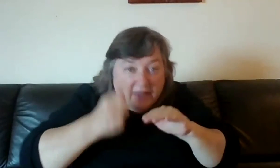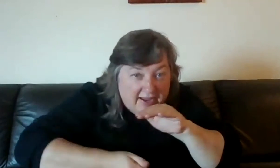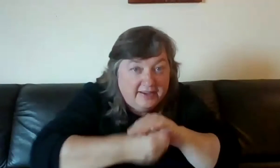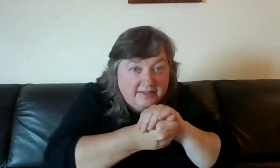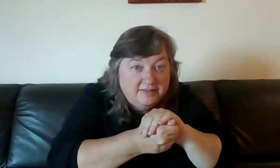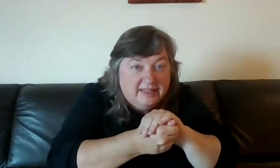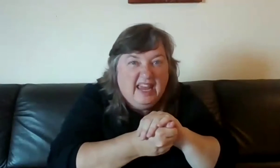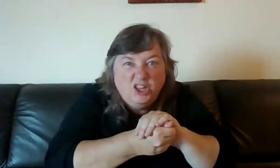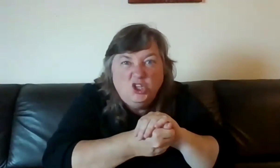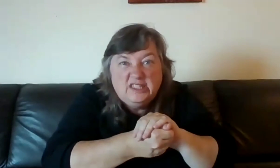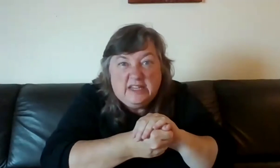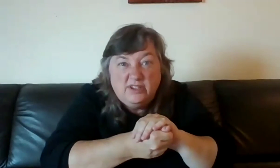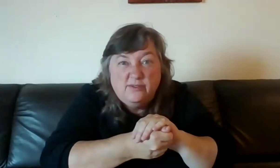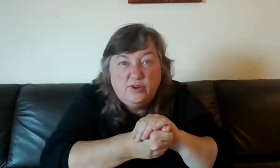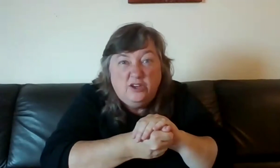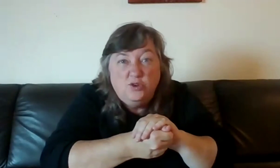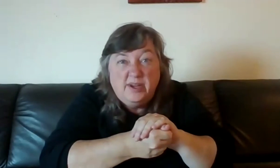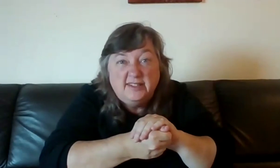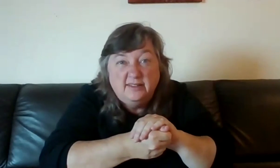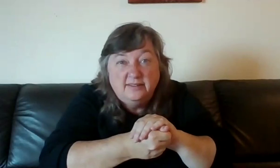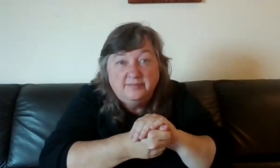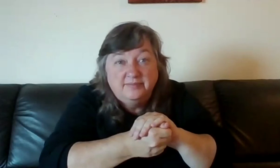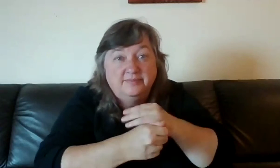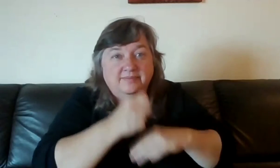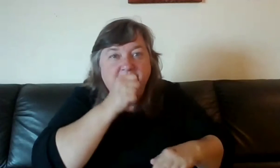Hide. And look secretive when you do it.